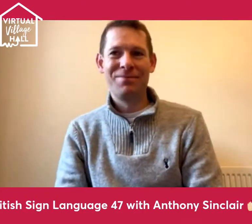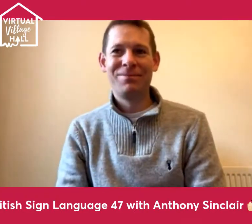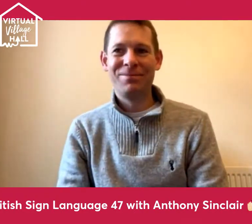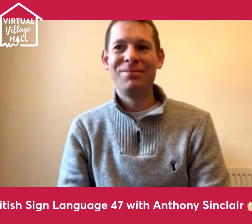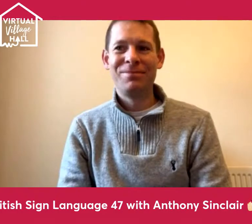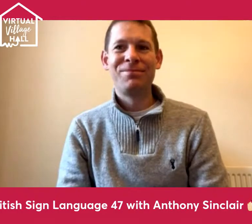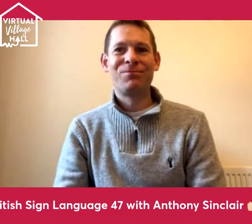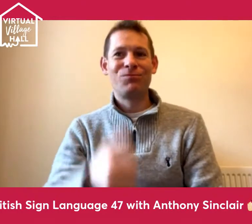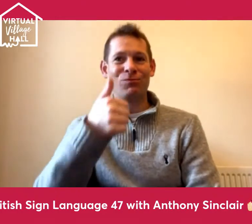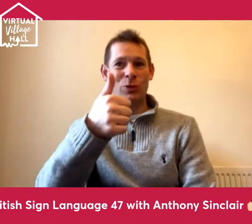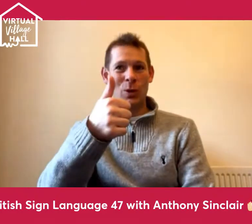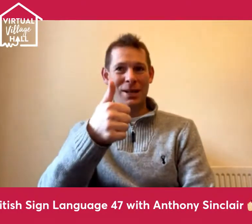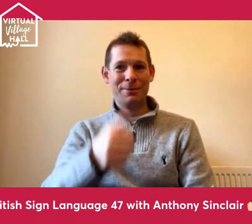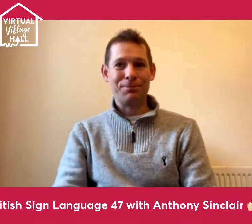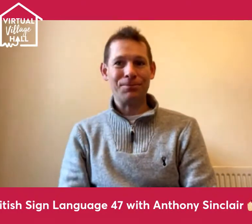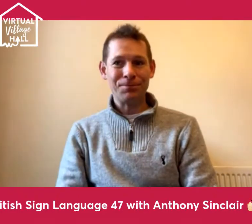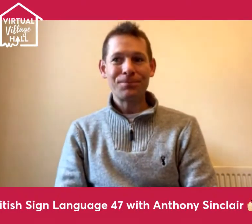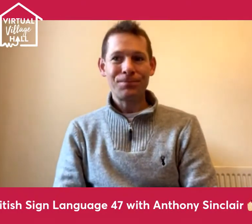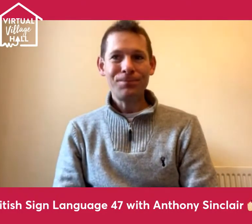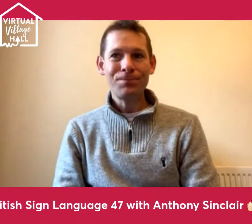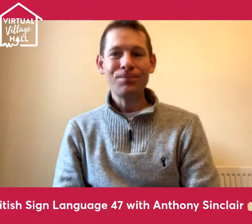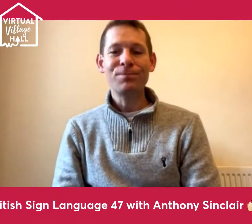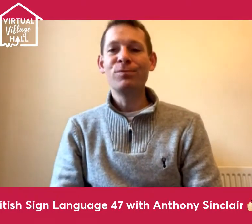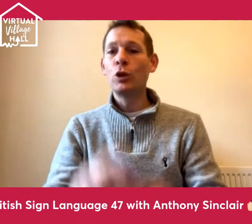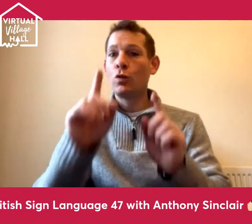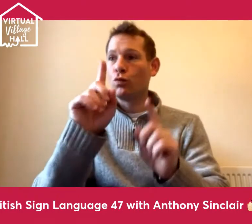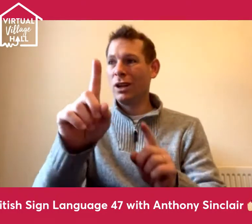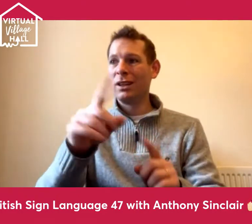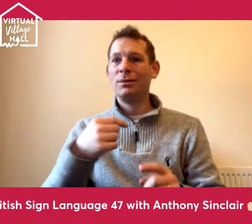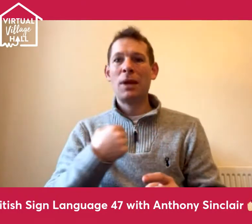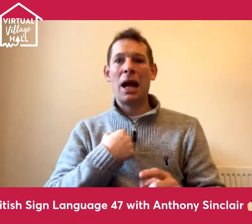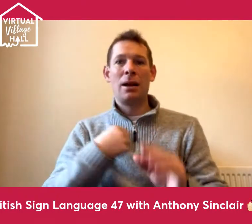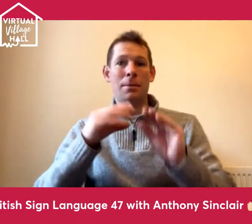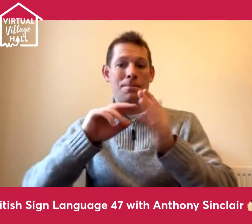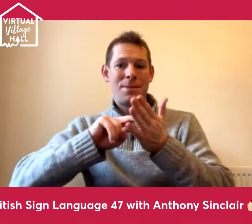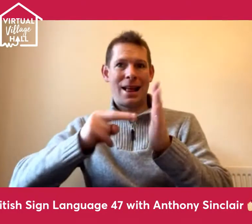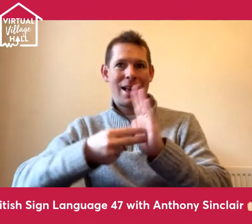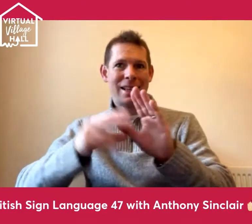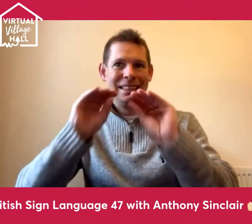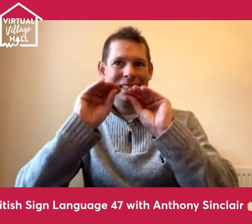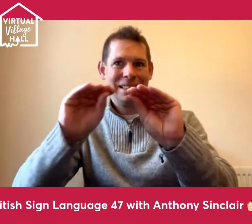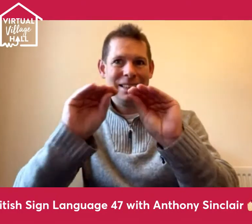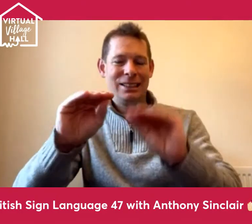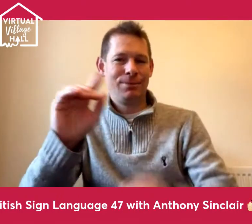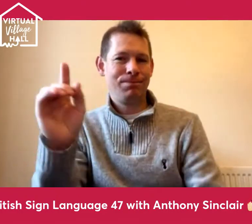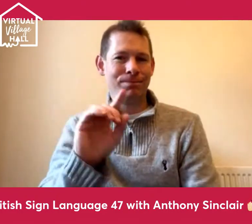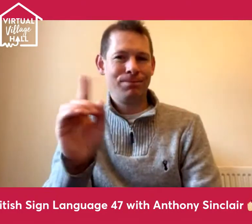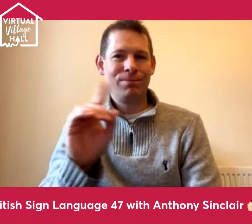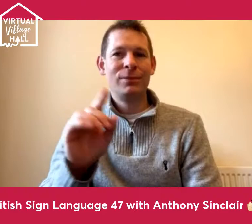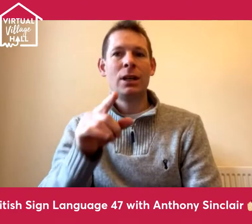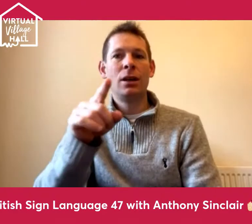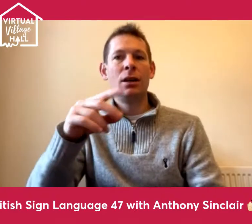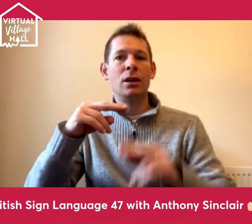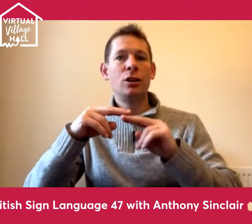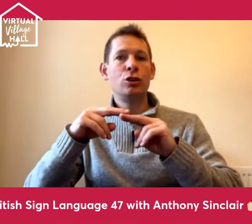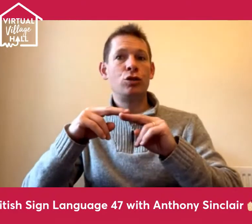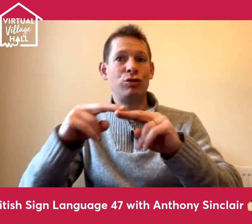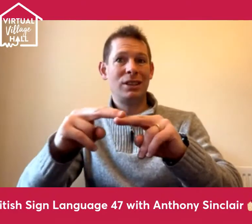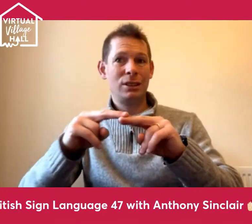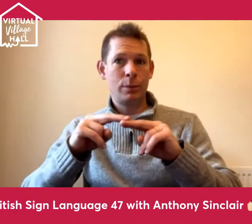little bit more about that later on. So the plan for today's session is